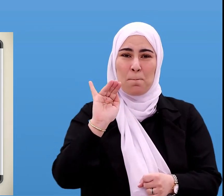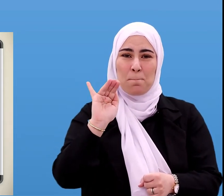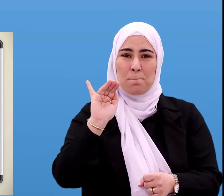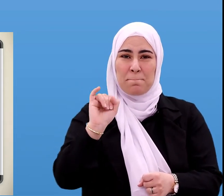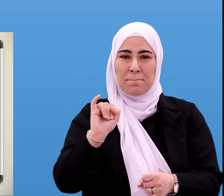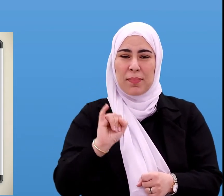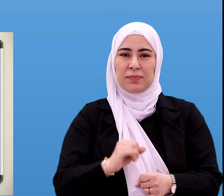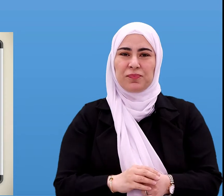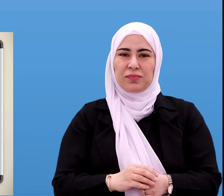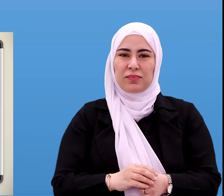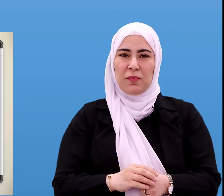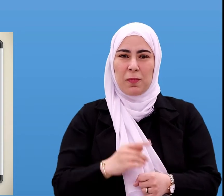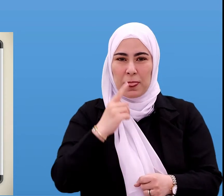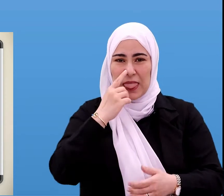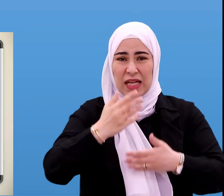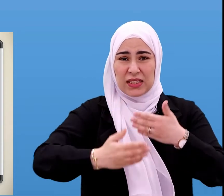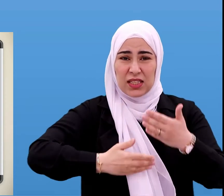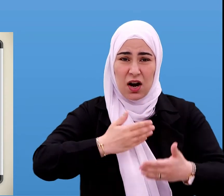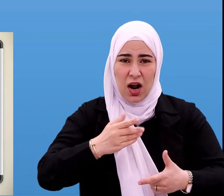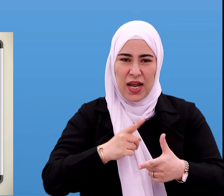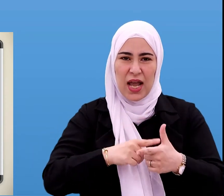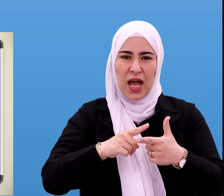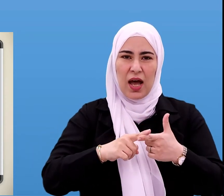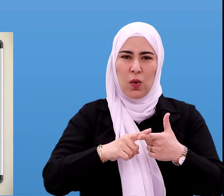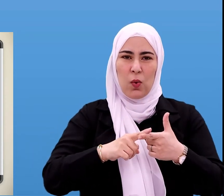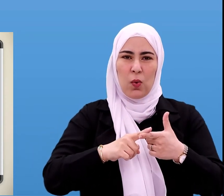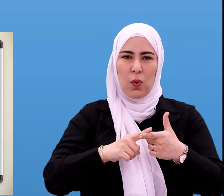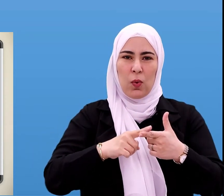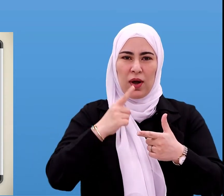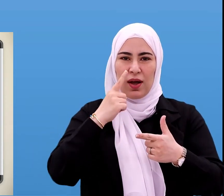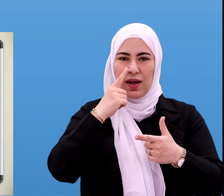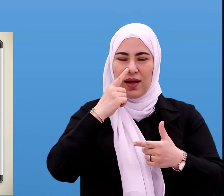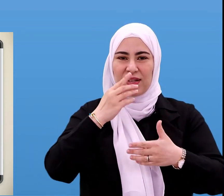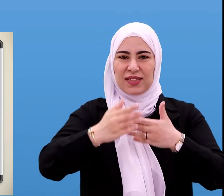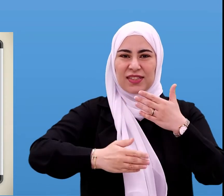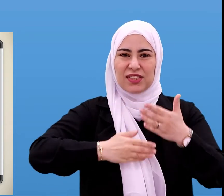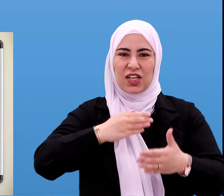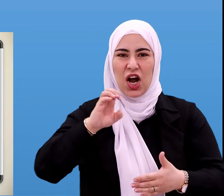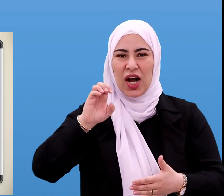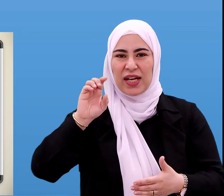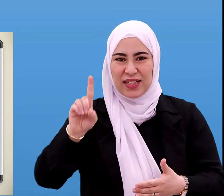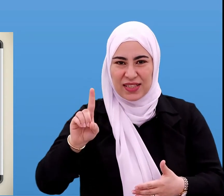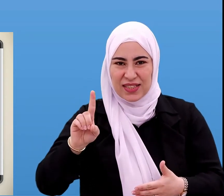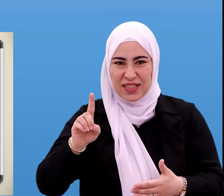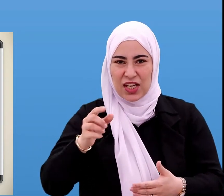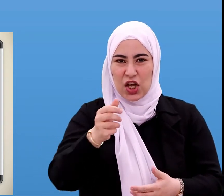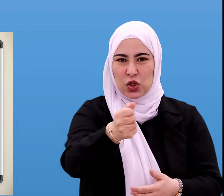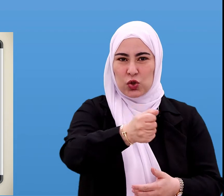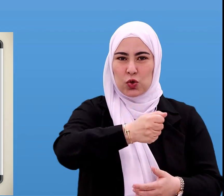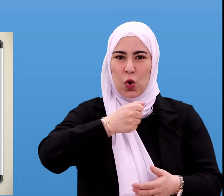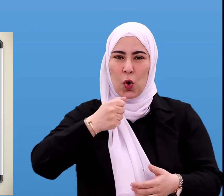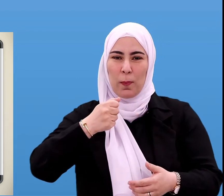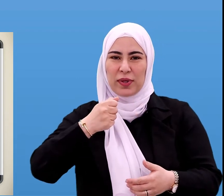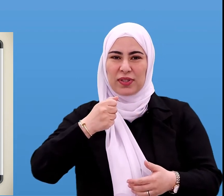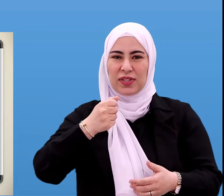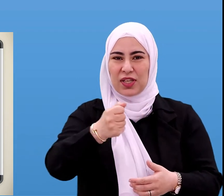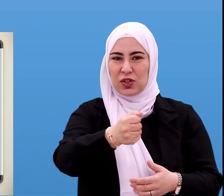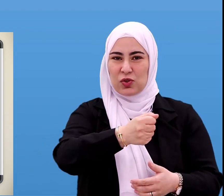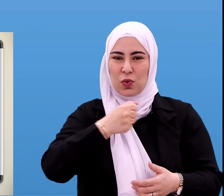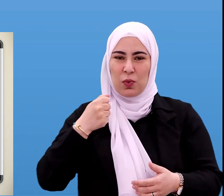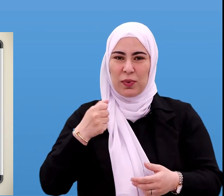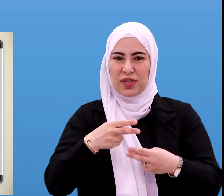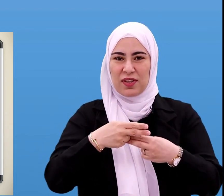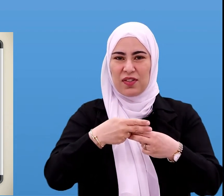to open the door, but it was locked. 2. Noura bought a